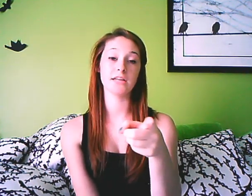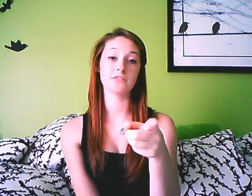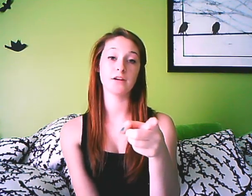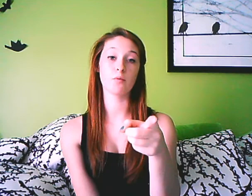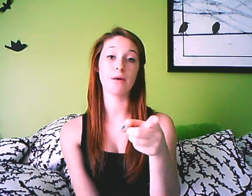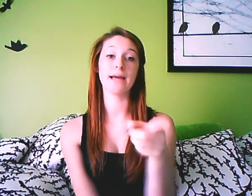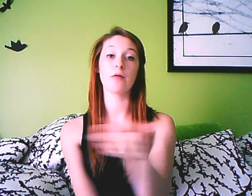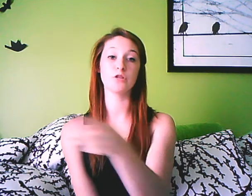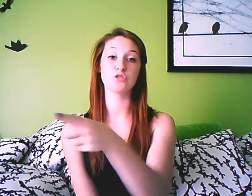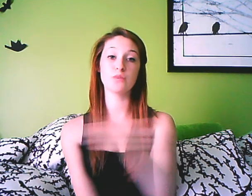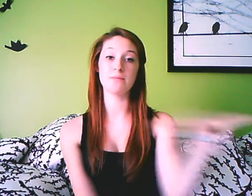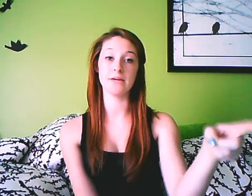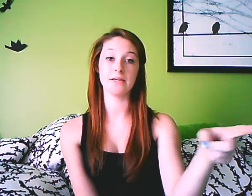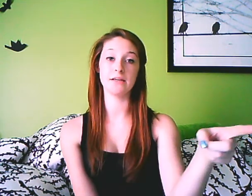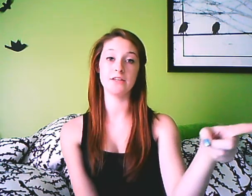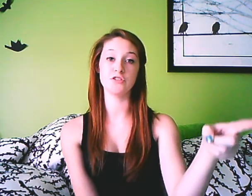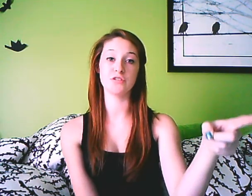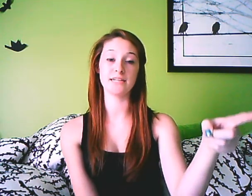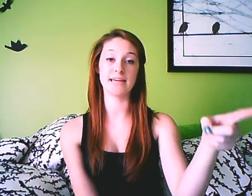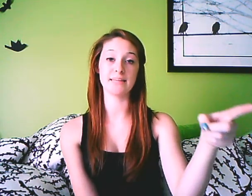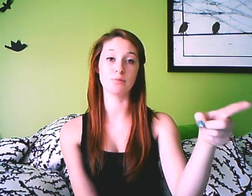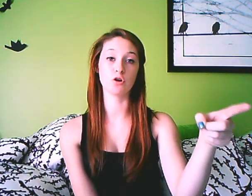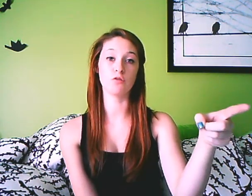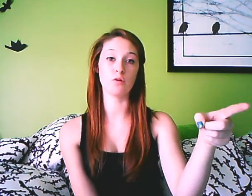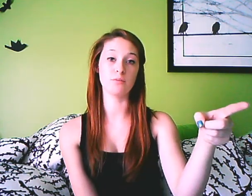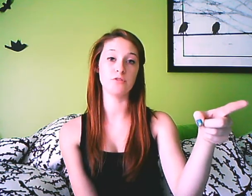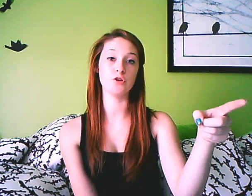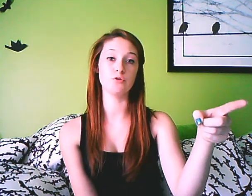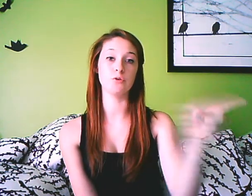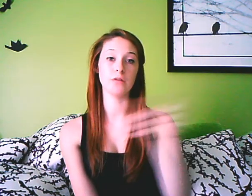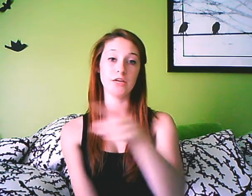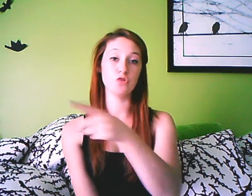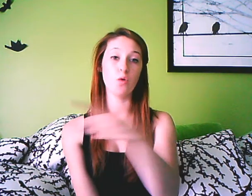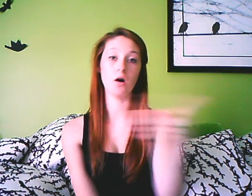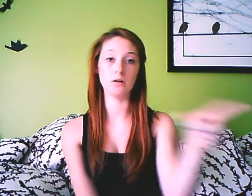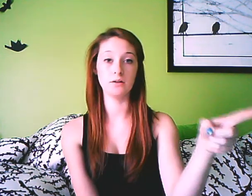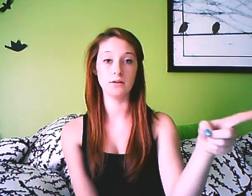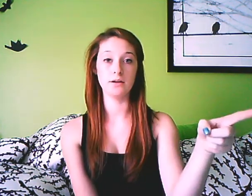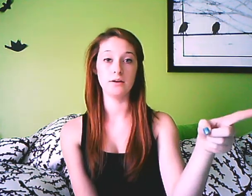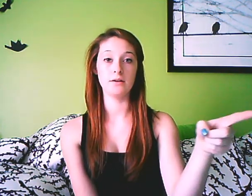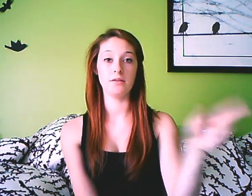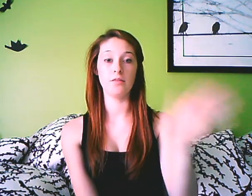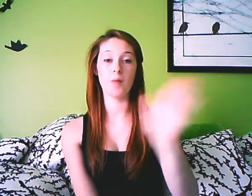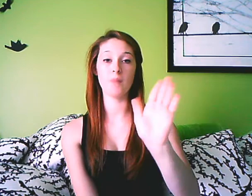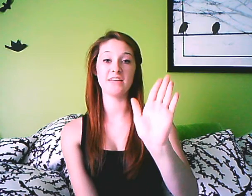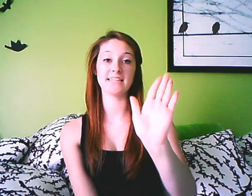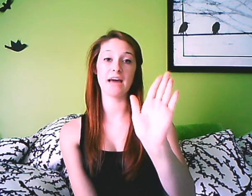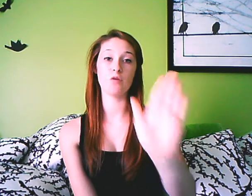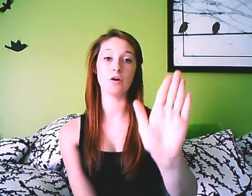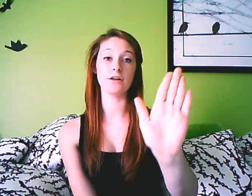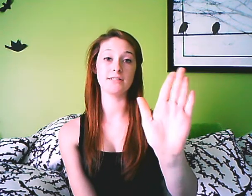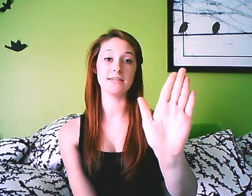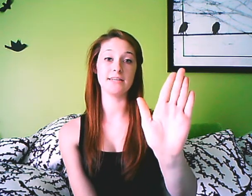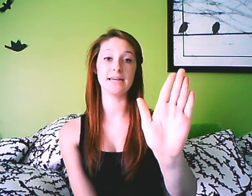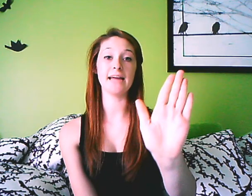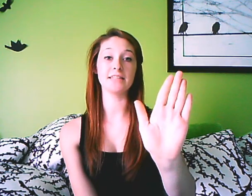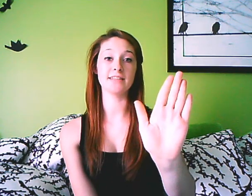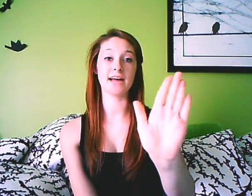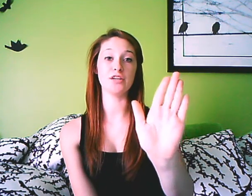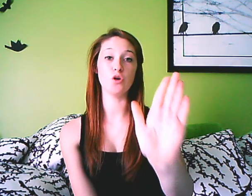finger pointing outward sweeping is used to indicate the plural form of you, like you all. The palm facing outward is to indicate the sign your,